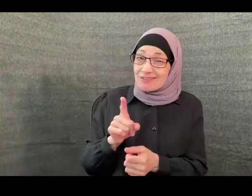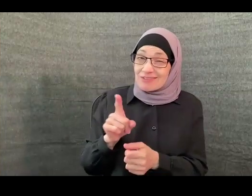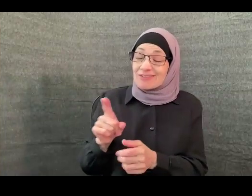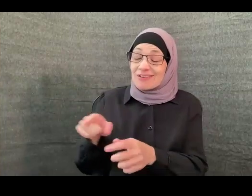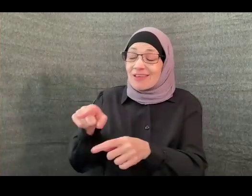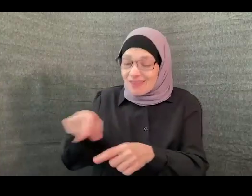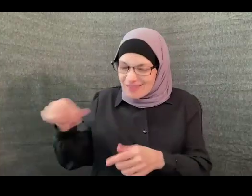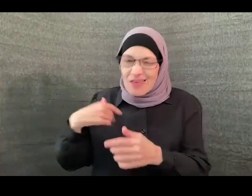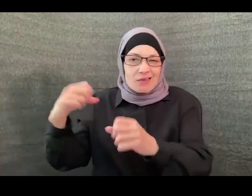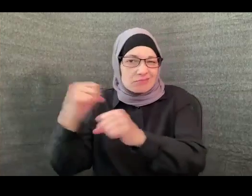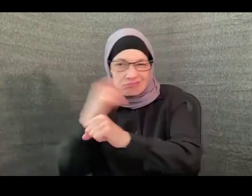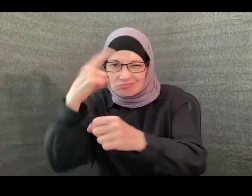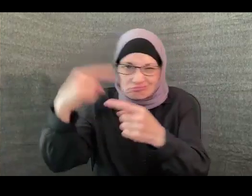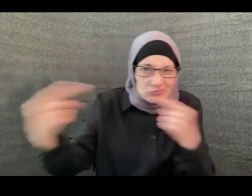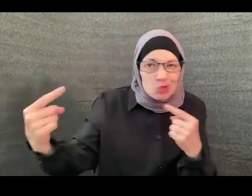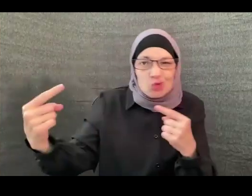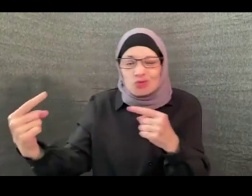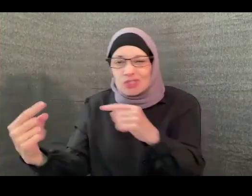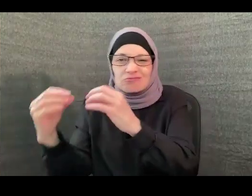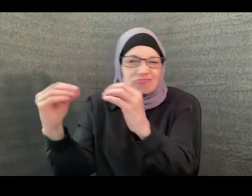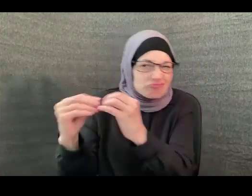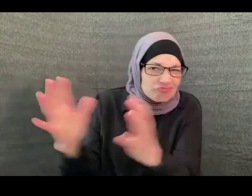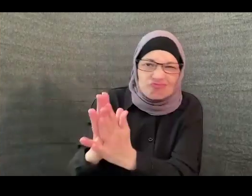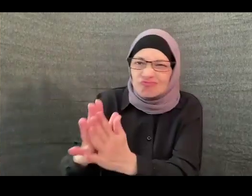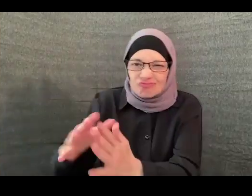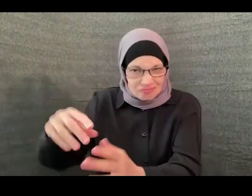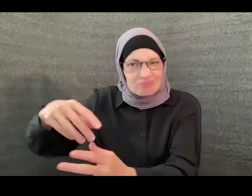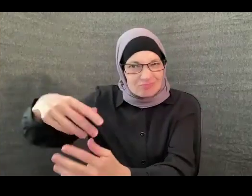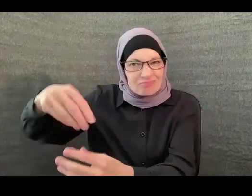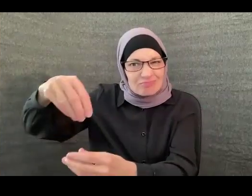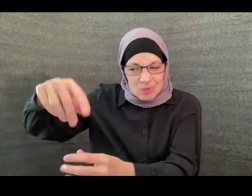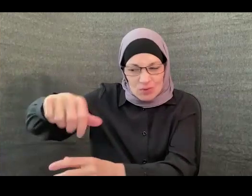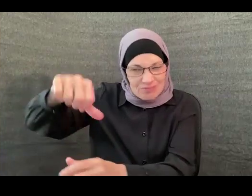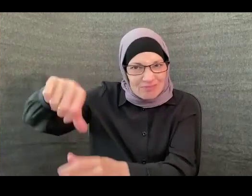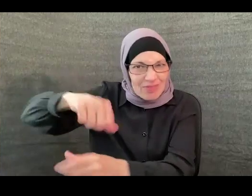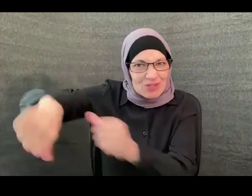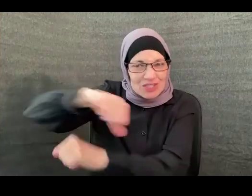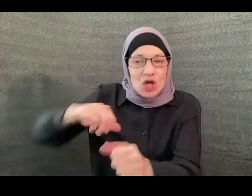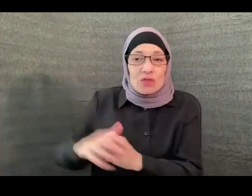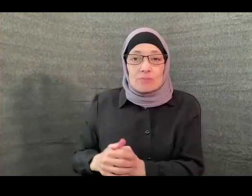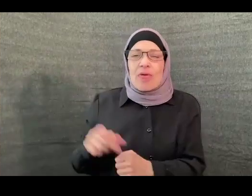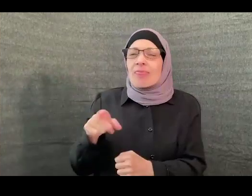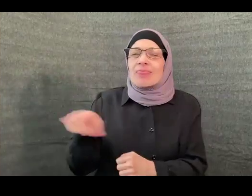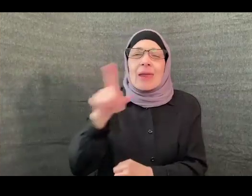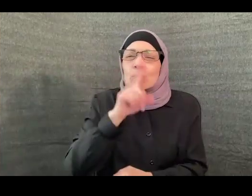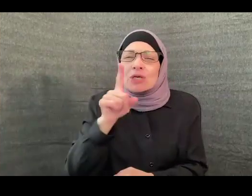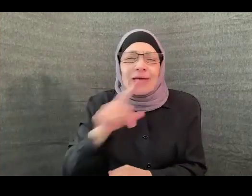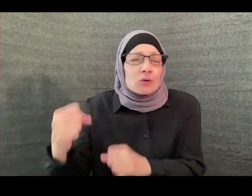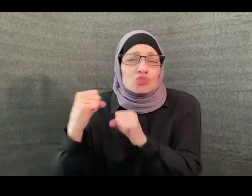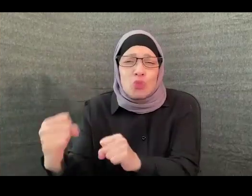They pretend that they are strong, but their strength is only in hiding